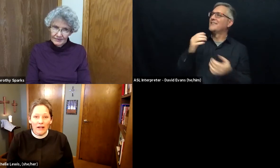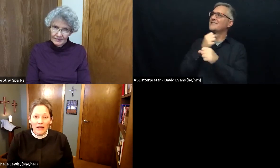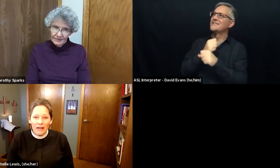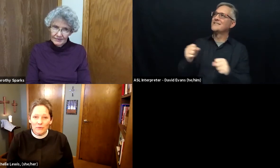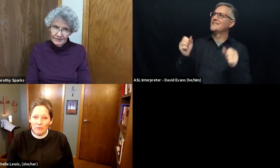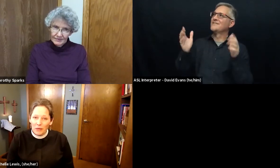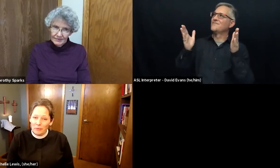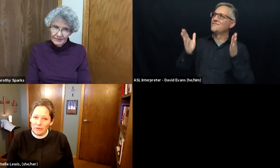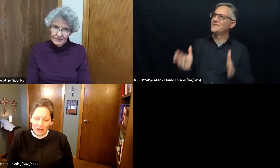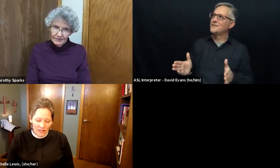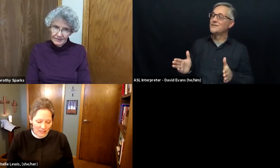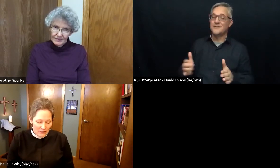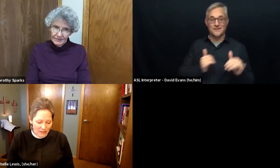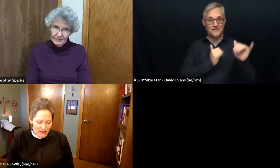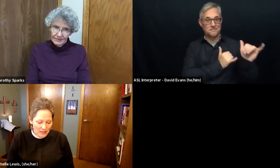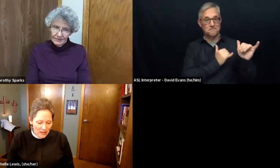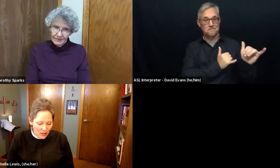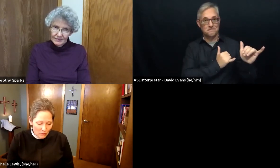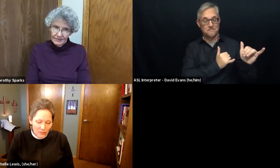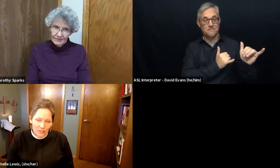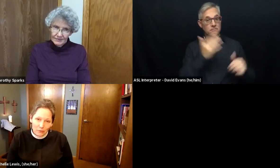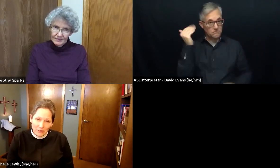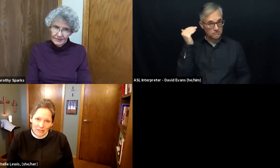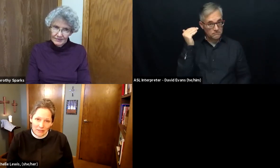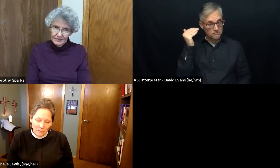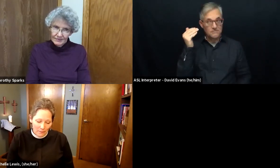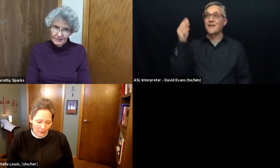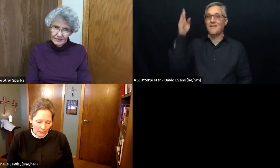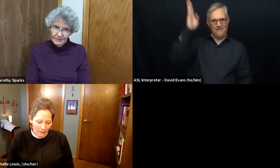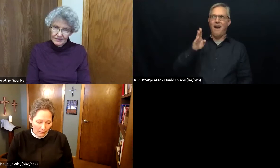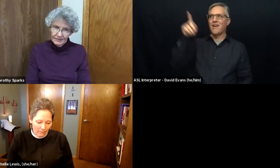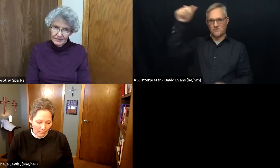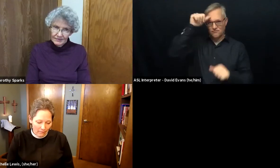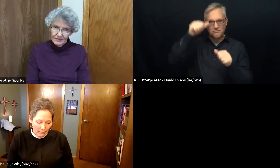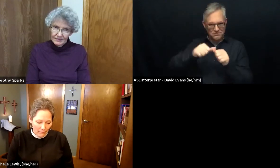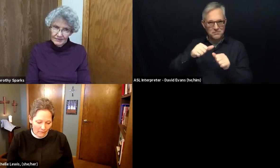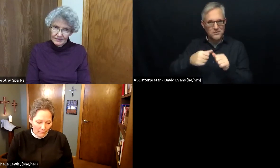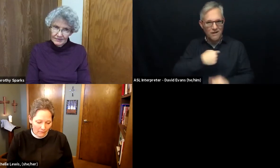For God has remembered us, humble servants.